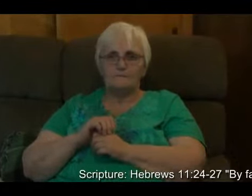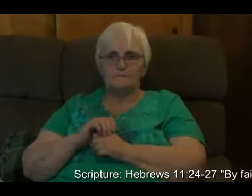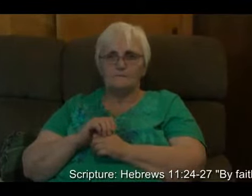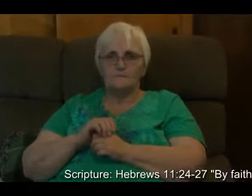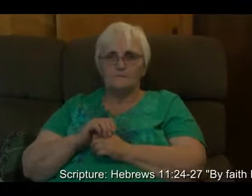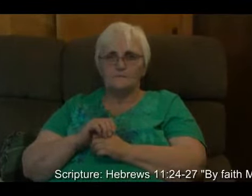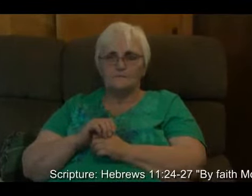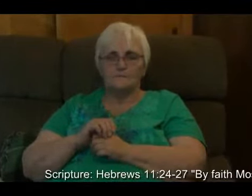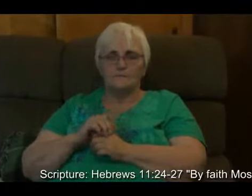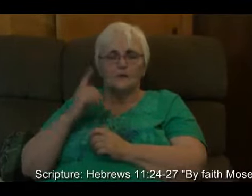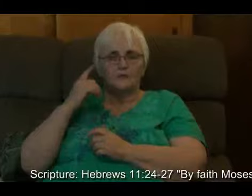I think it's Hebrews 11.